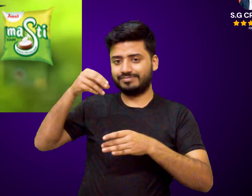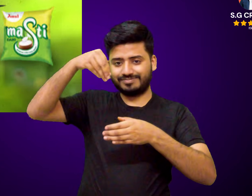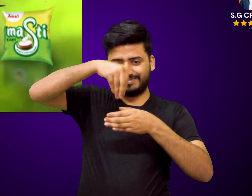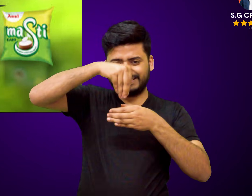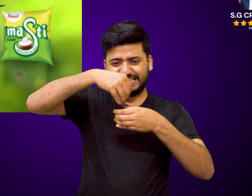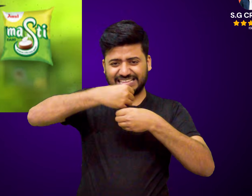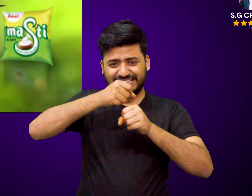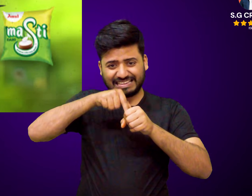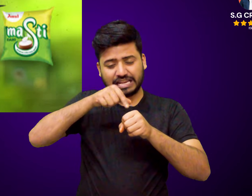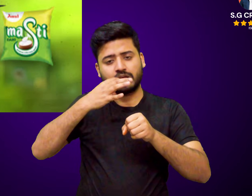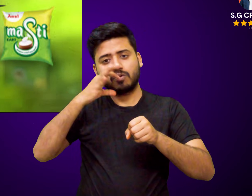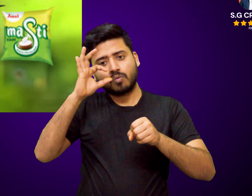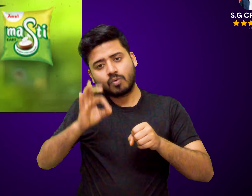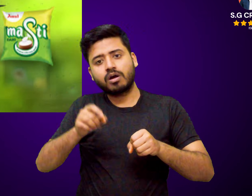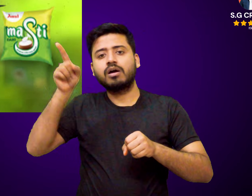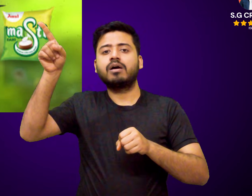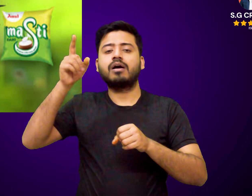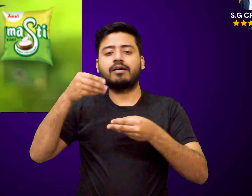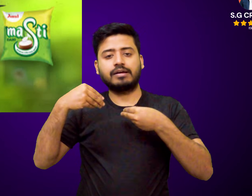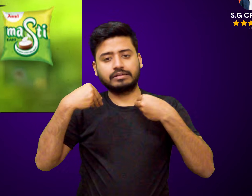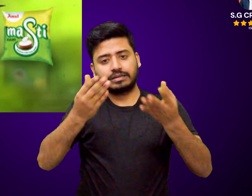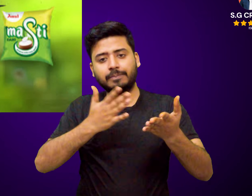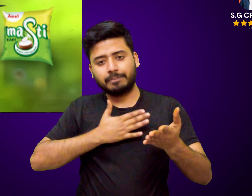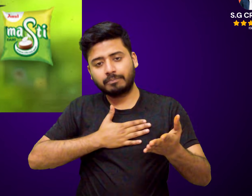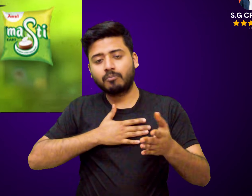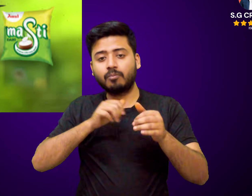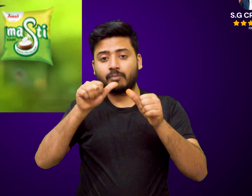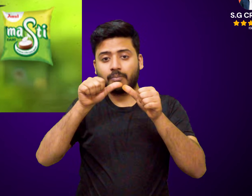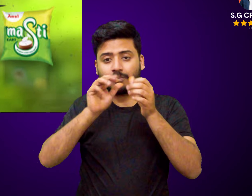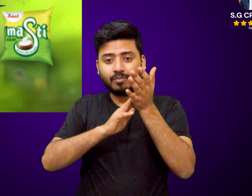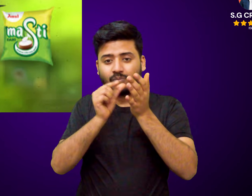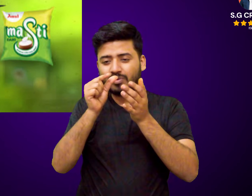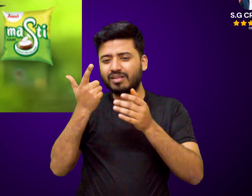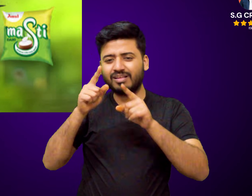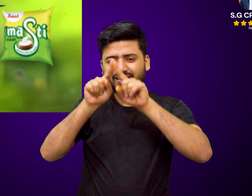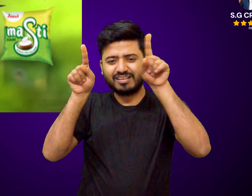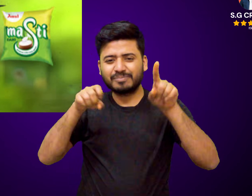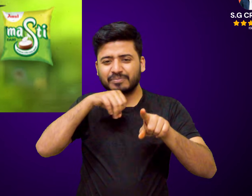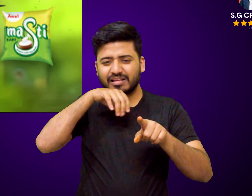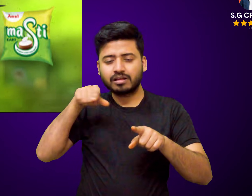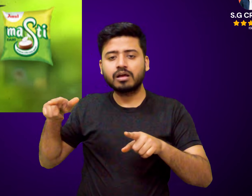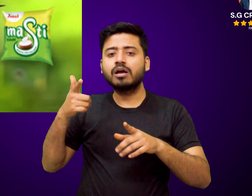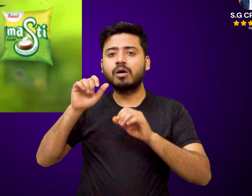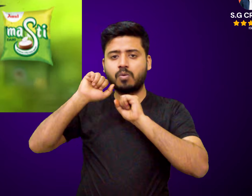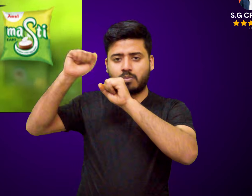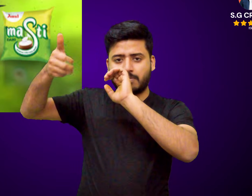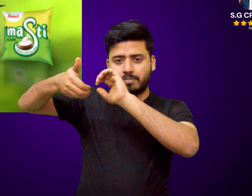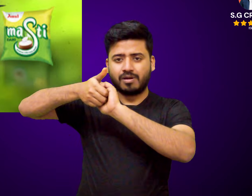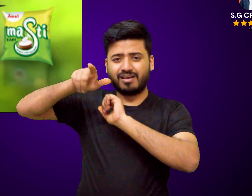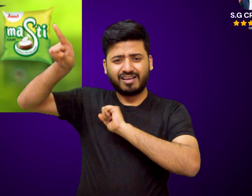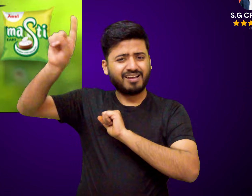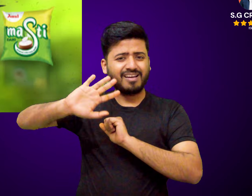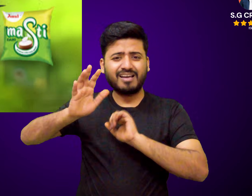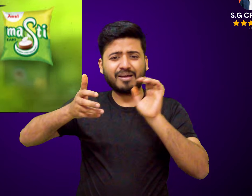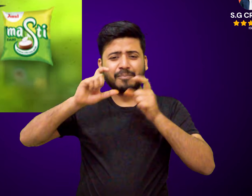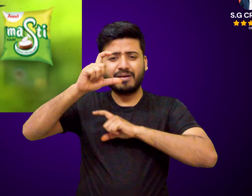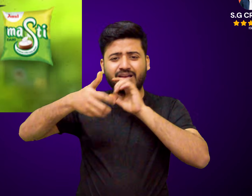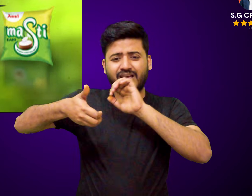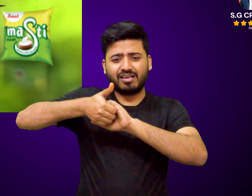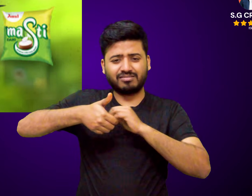are ISO 22000 Food Safety Management and ISO 9001 Quality Management certified, and